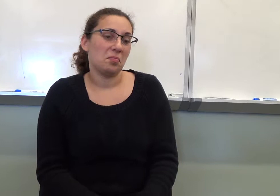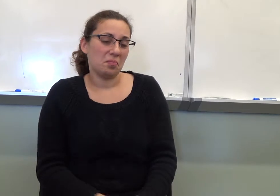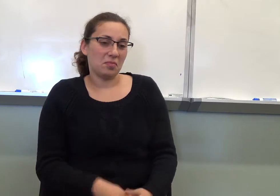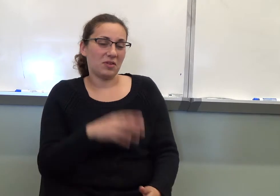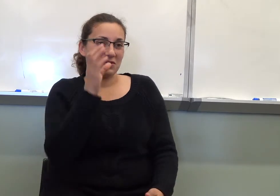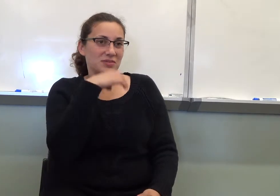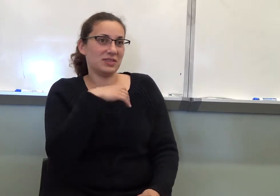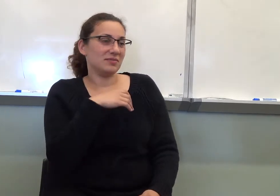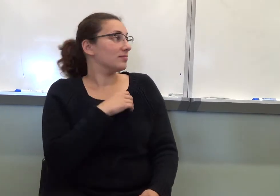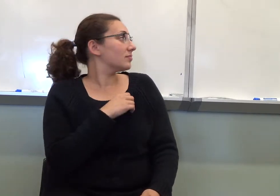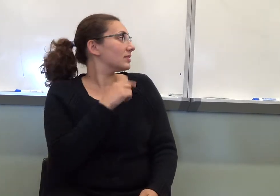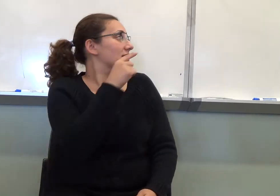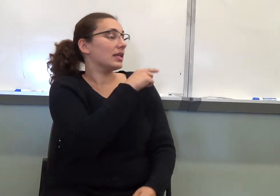commutative and associative.